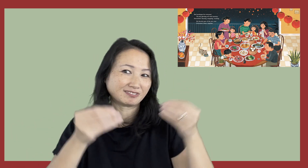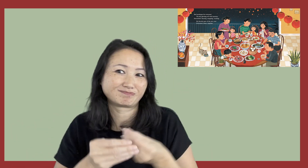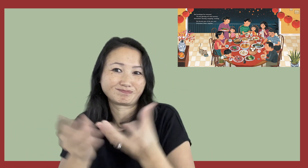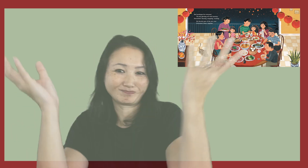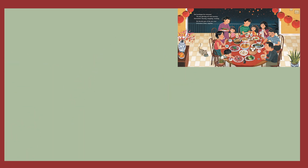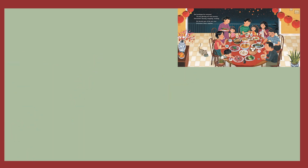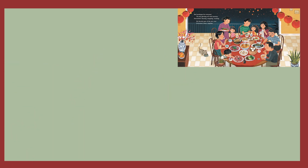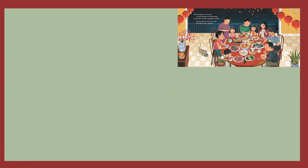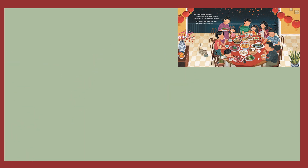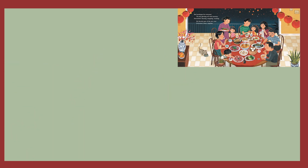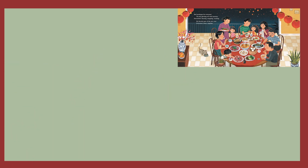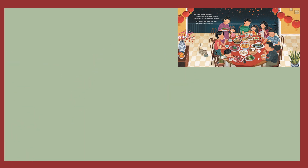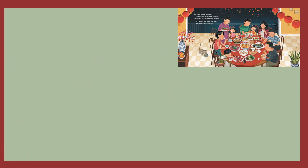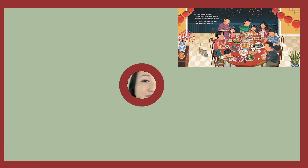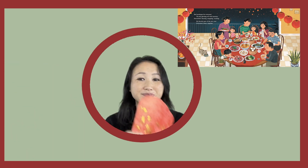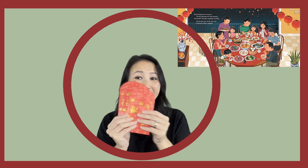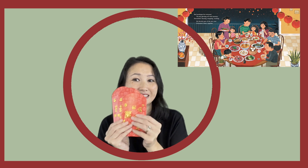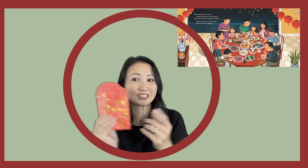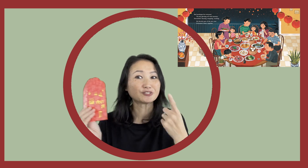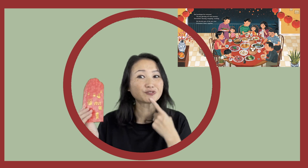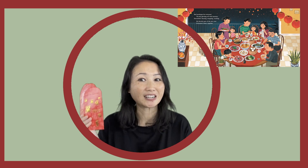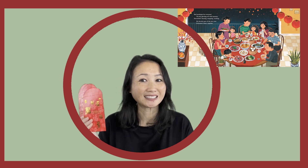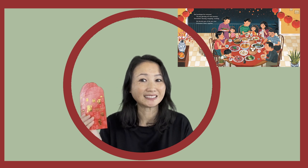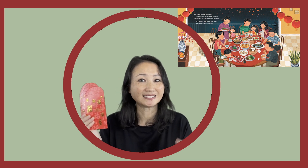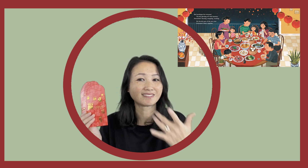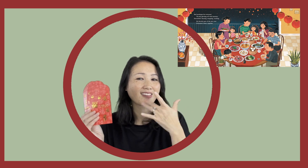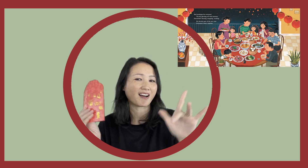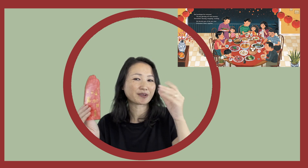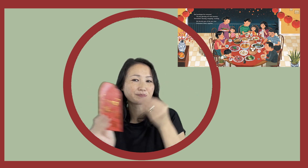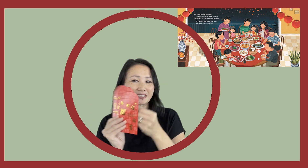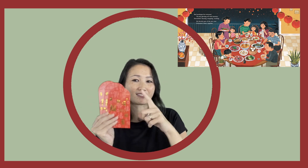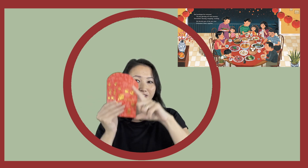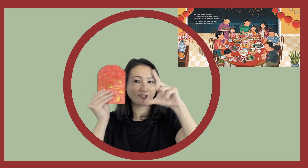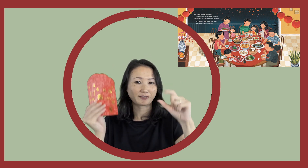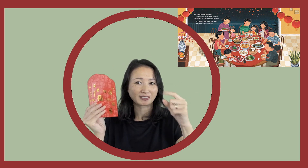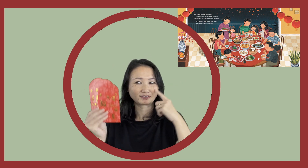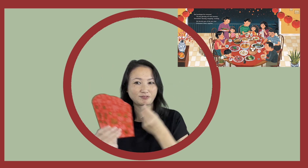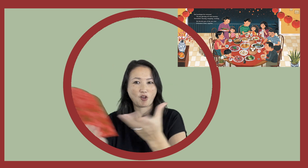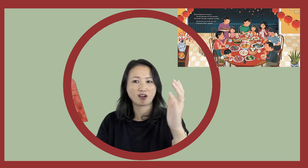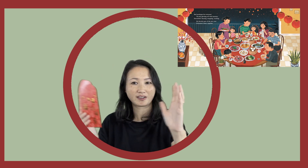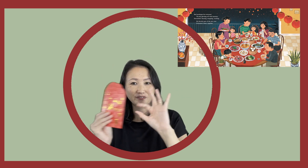We're so excited to pass out red envelopes for everyone.